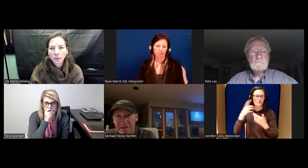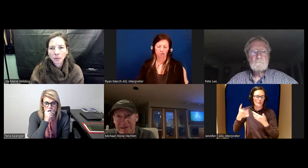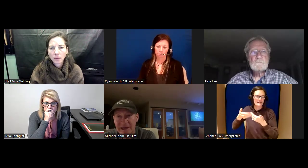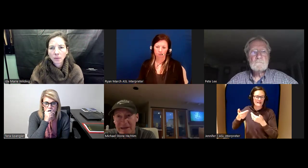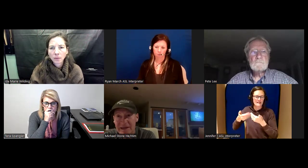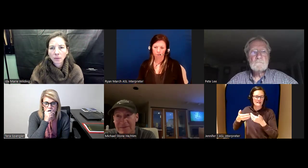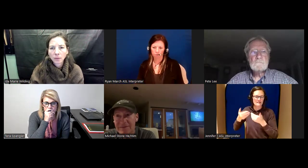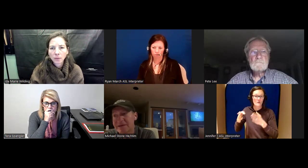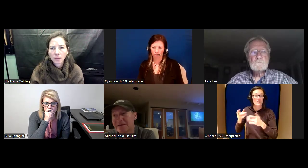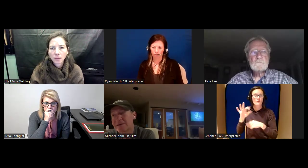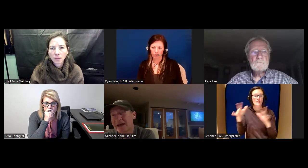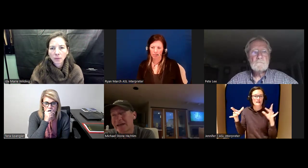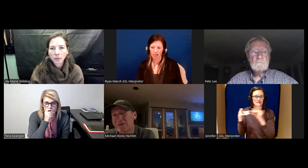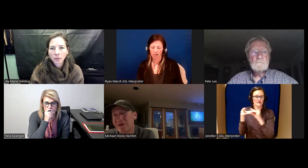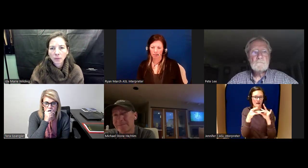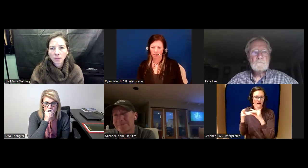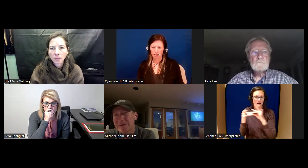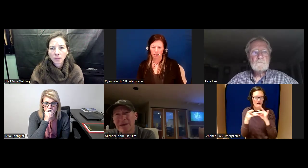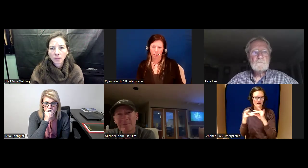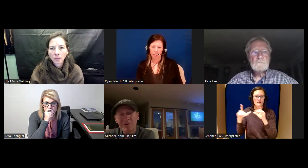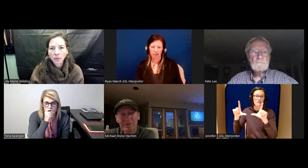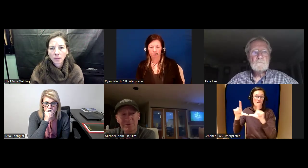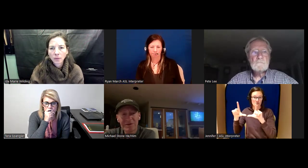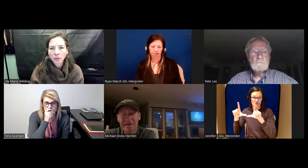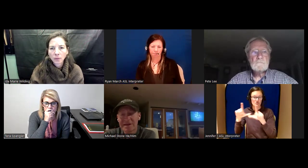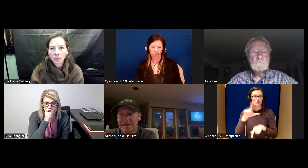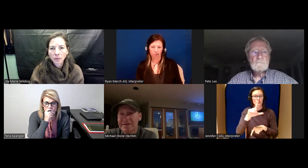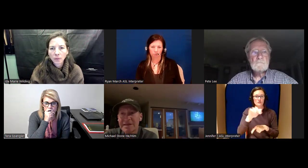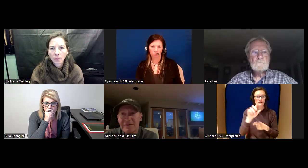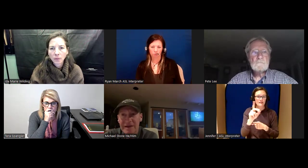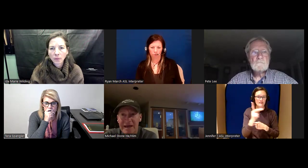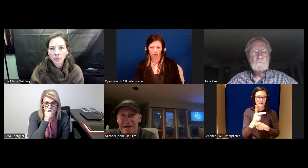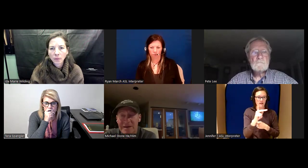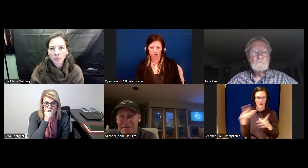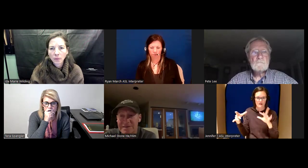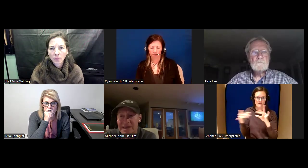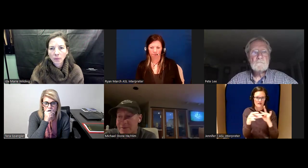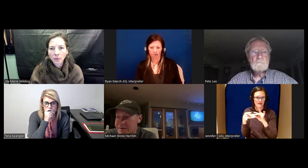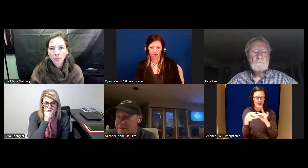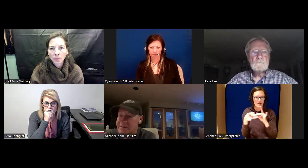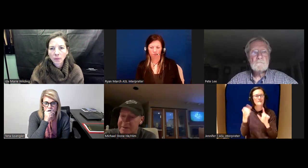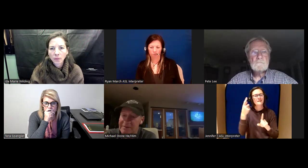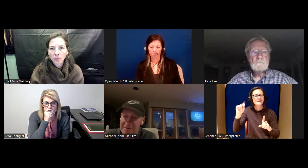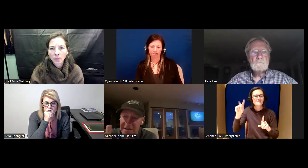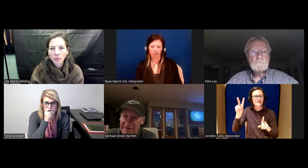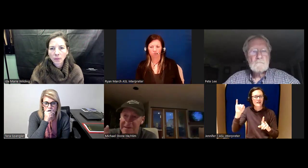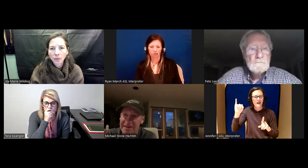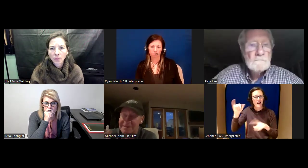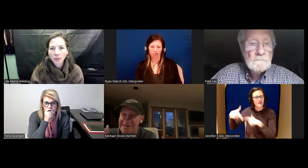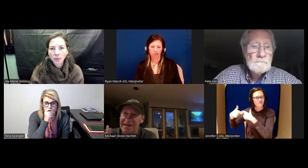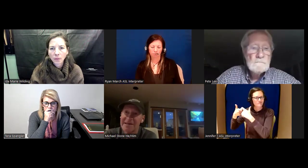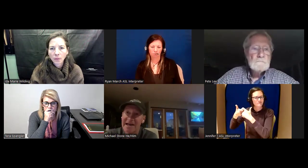to lead K, and then kind of put the TVI aspect to the side, because